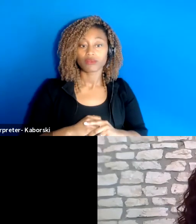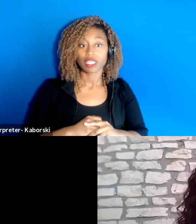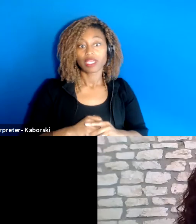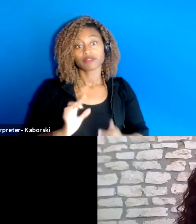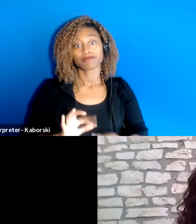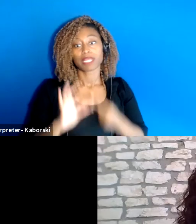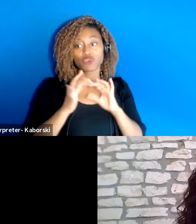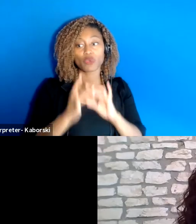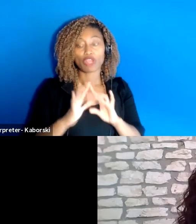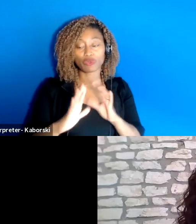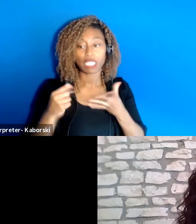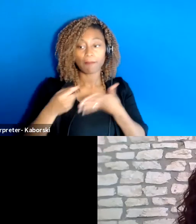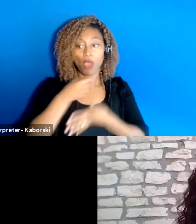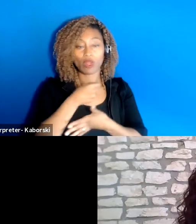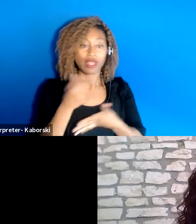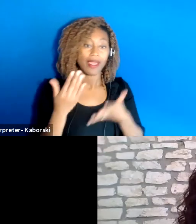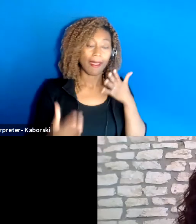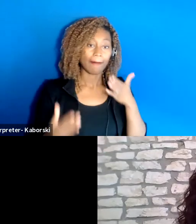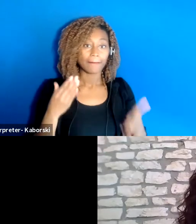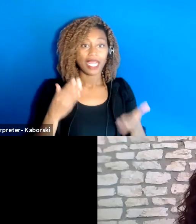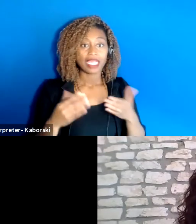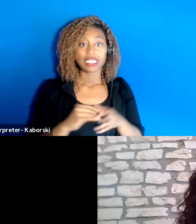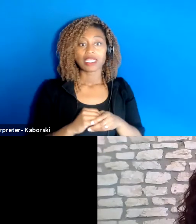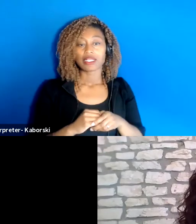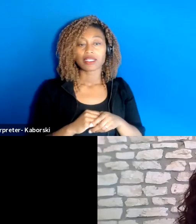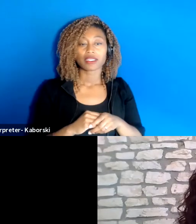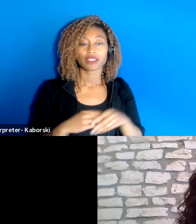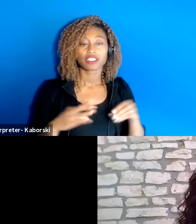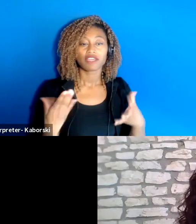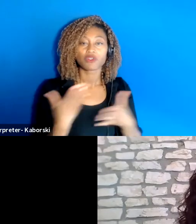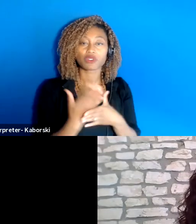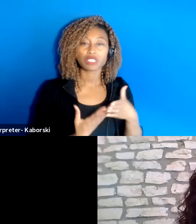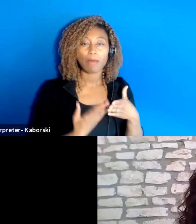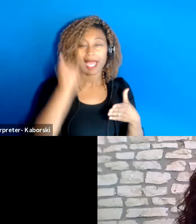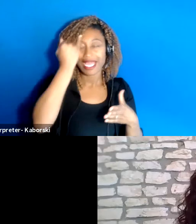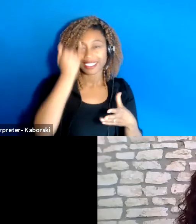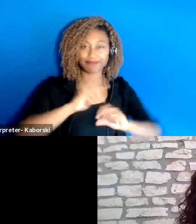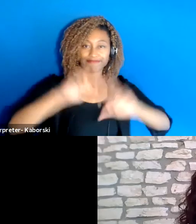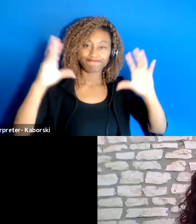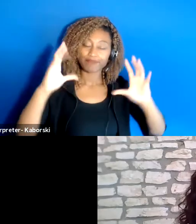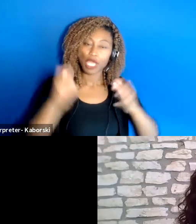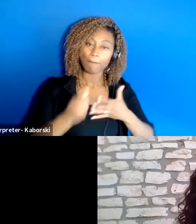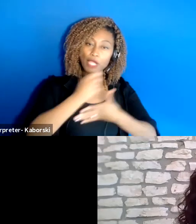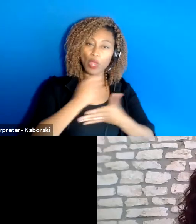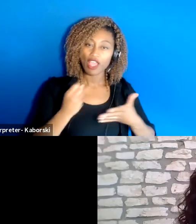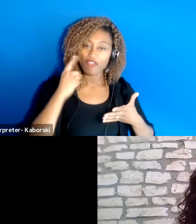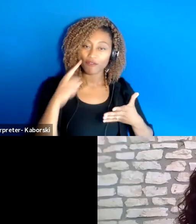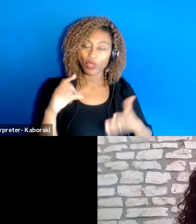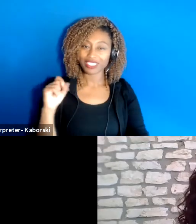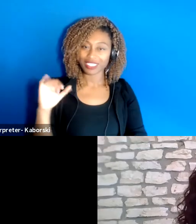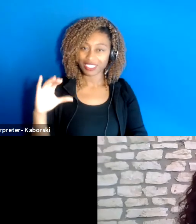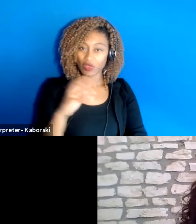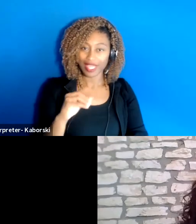the priorities might give some clues as to what the priorities of the silk and the centers